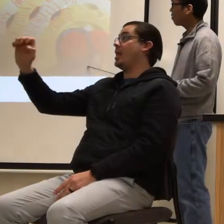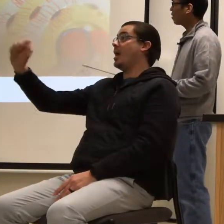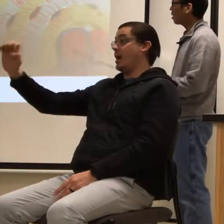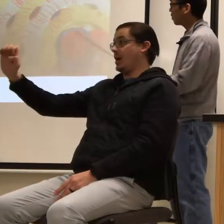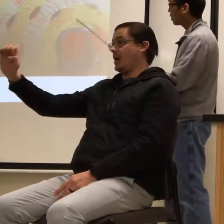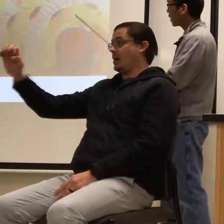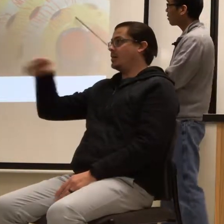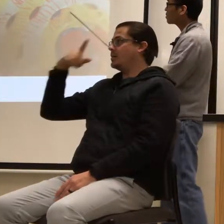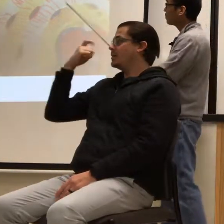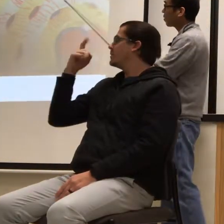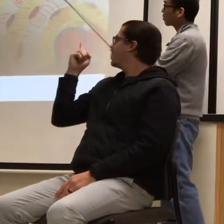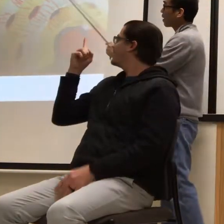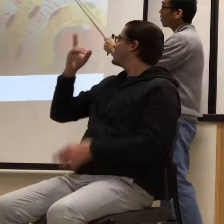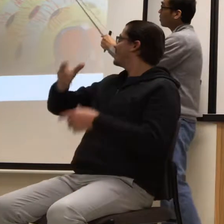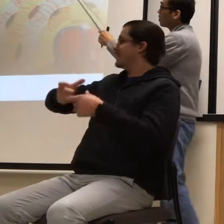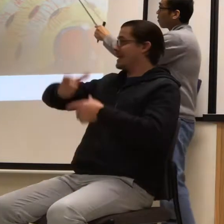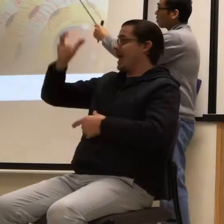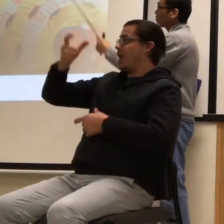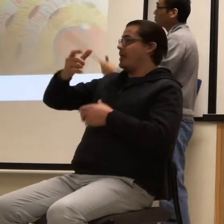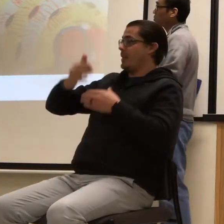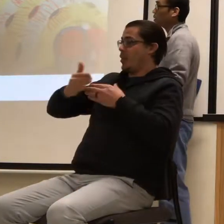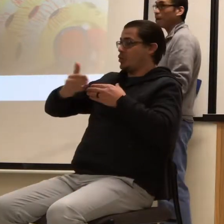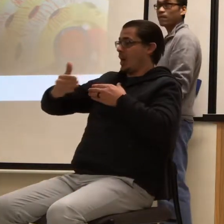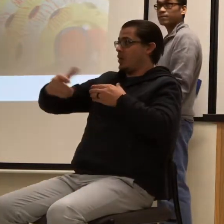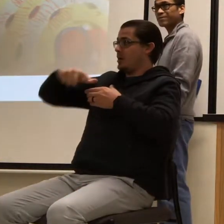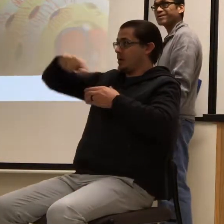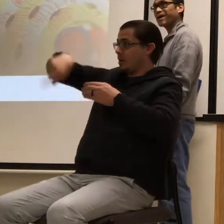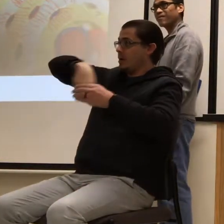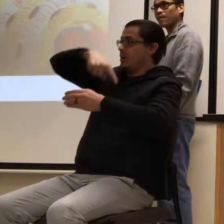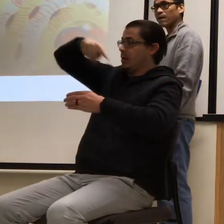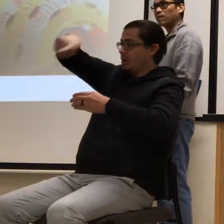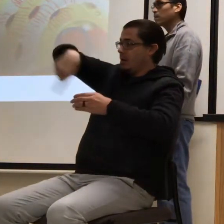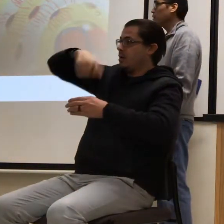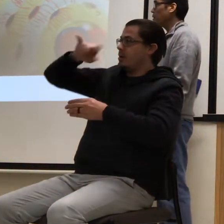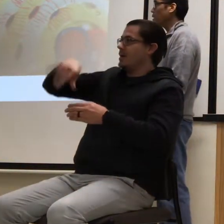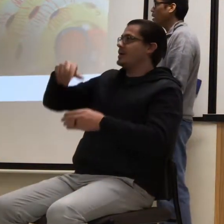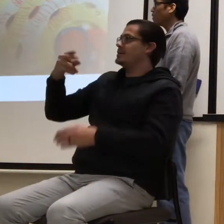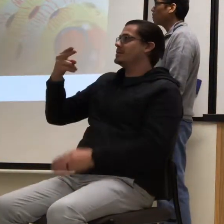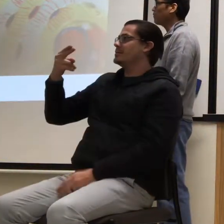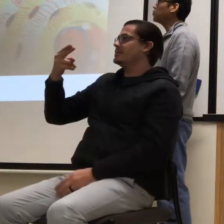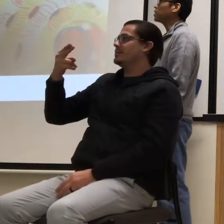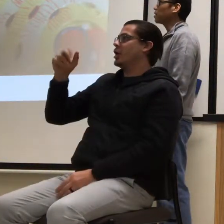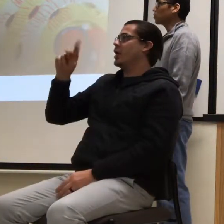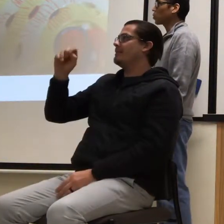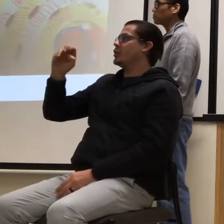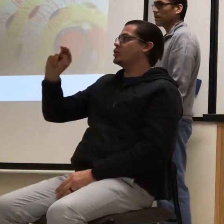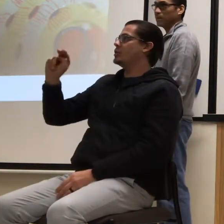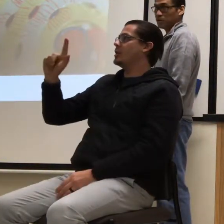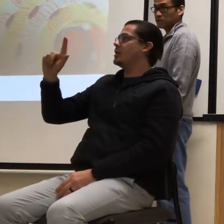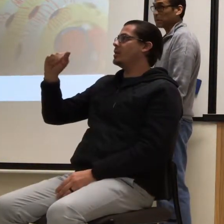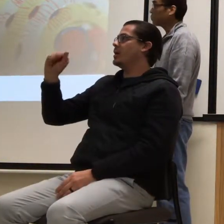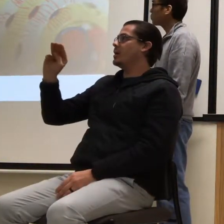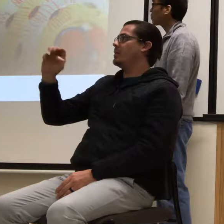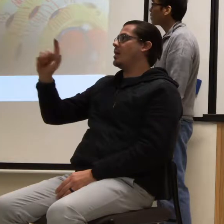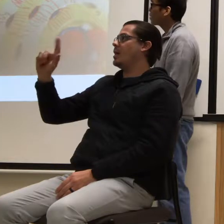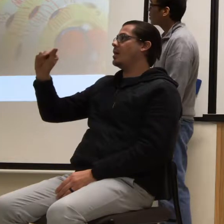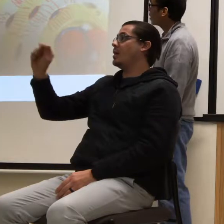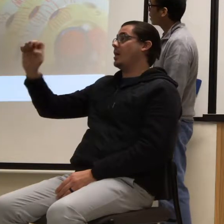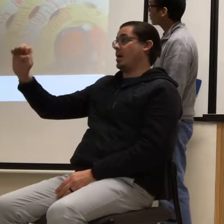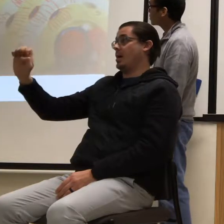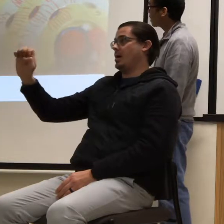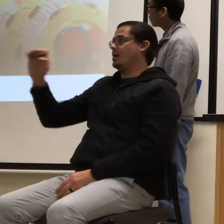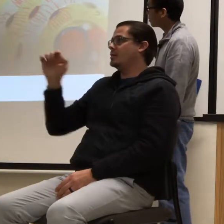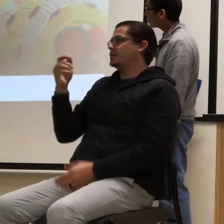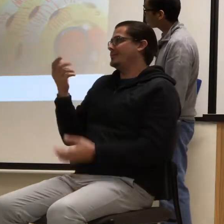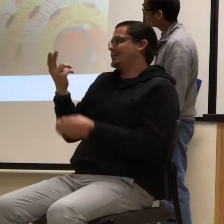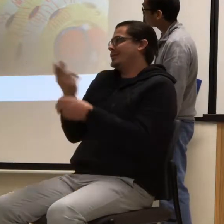canal, the layers of bone around it are Haversian lamella. So it's kind of like fusing the terms I've been using.